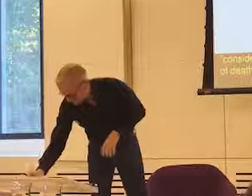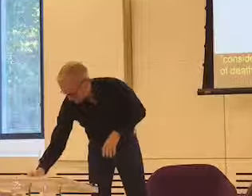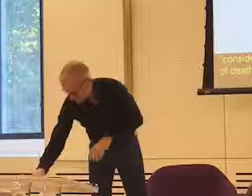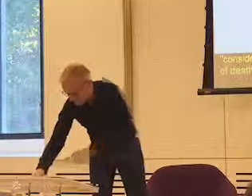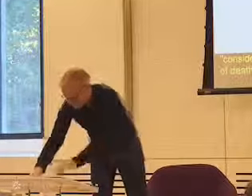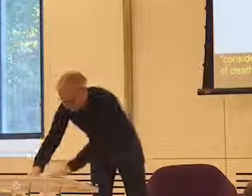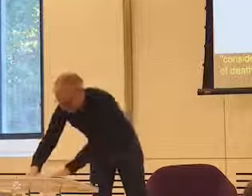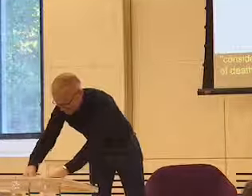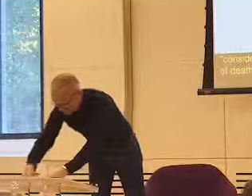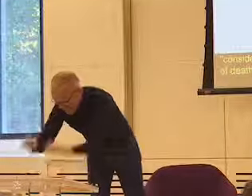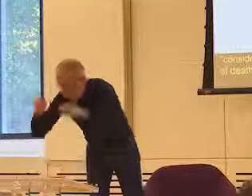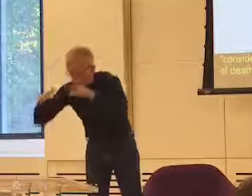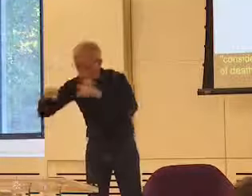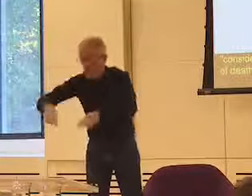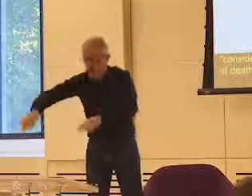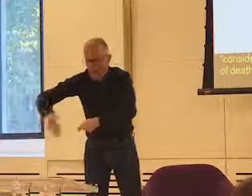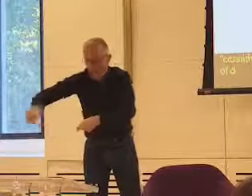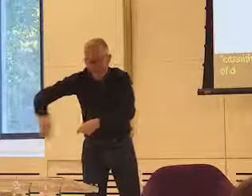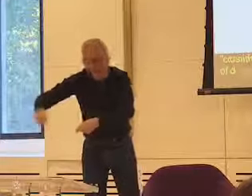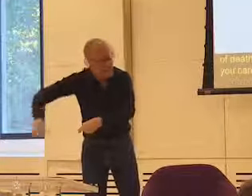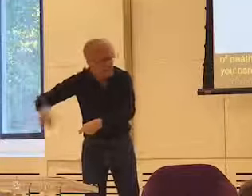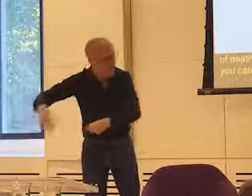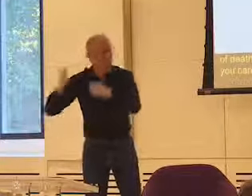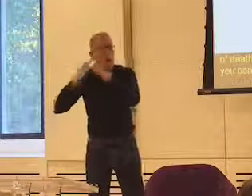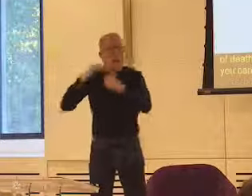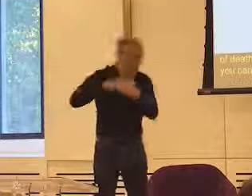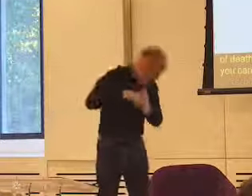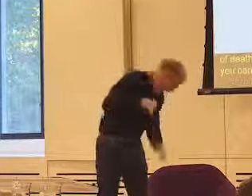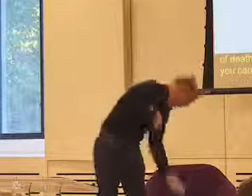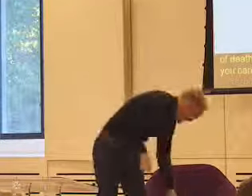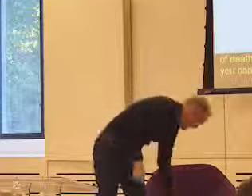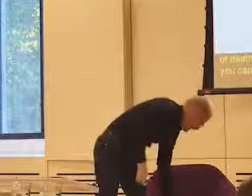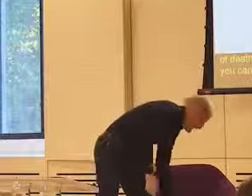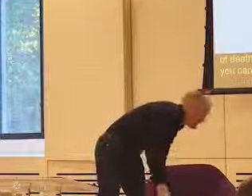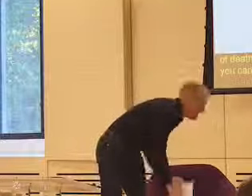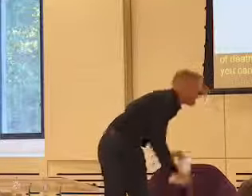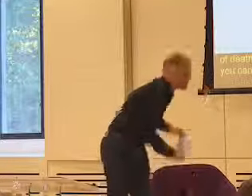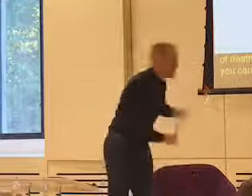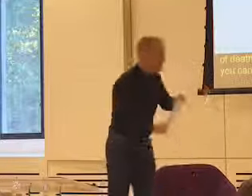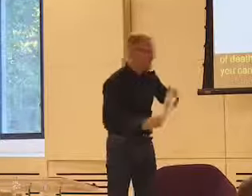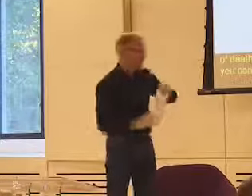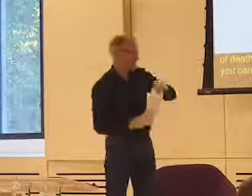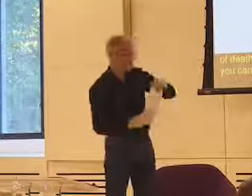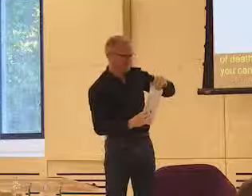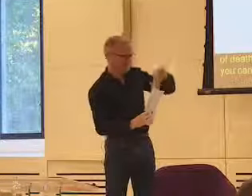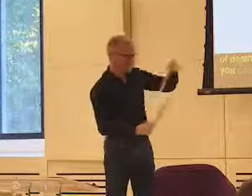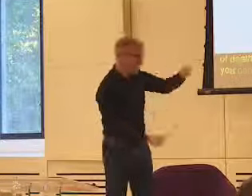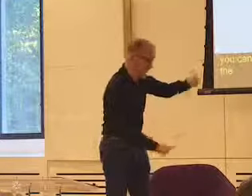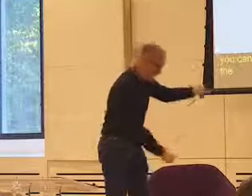email, call, go on the website. I'm adding this to the food.